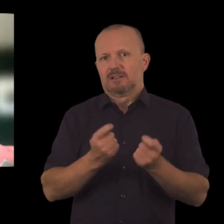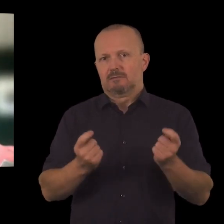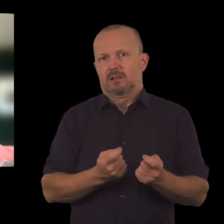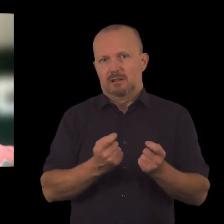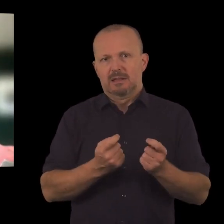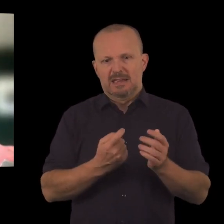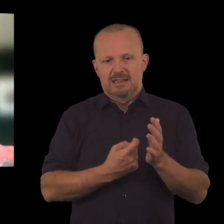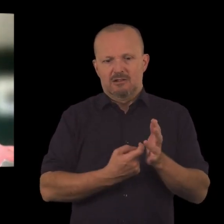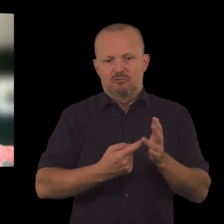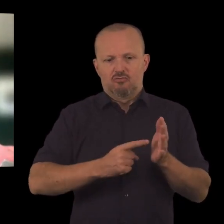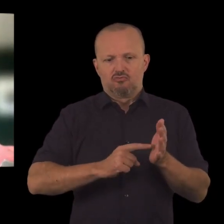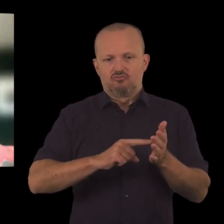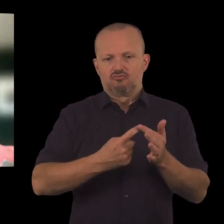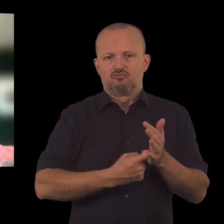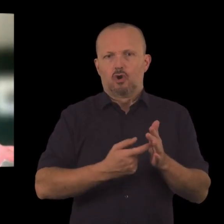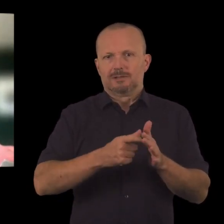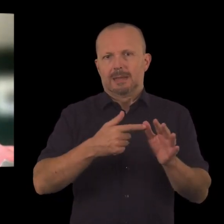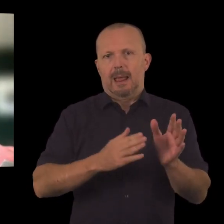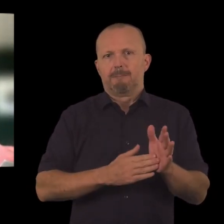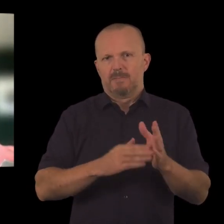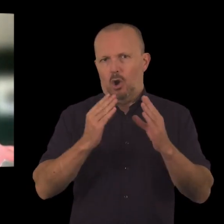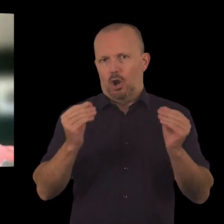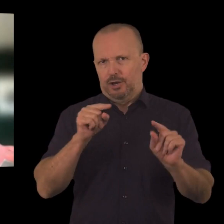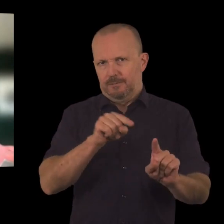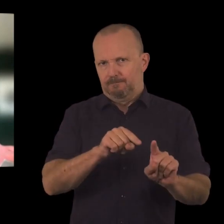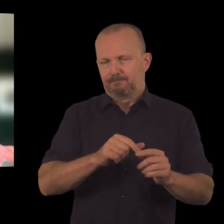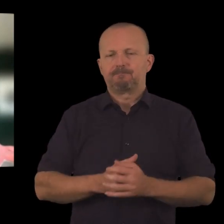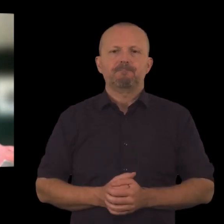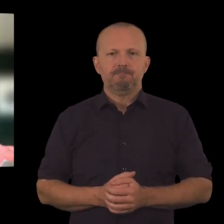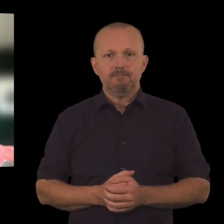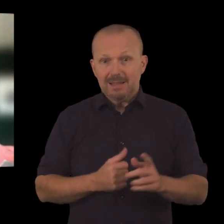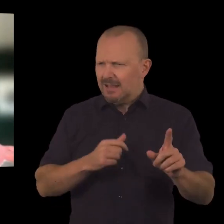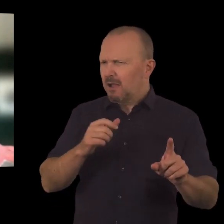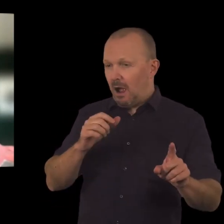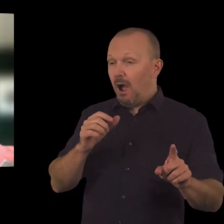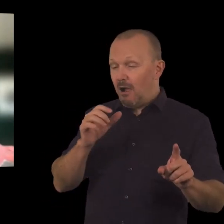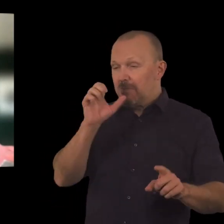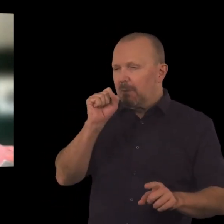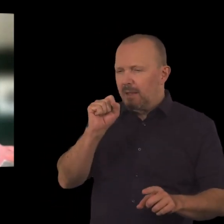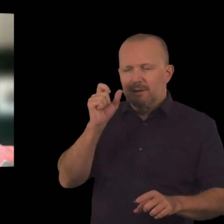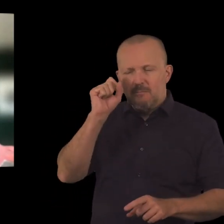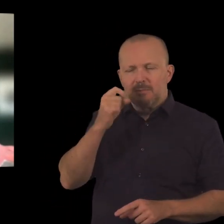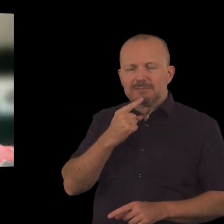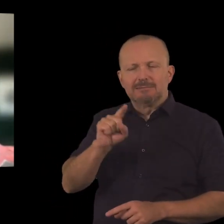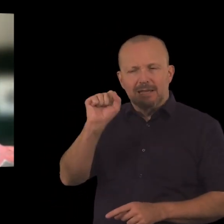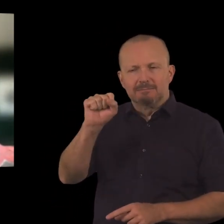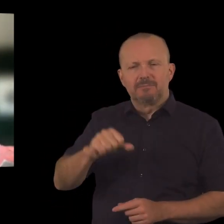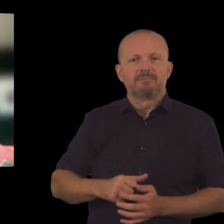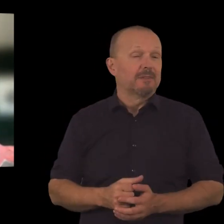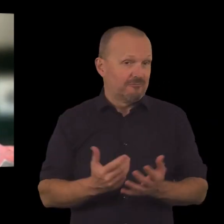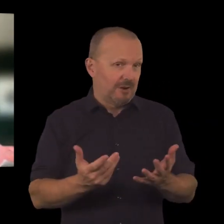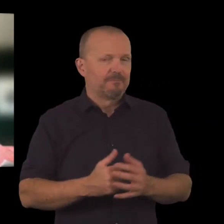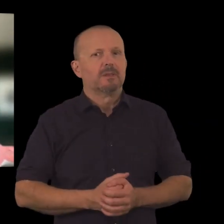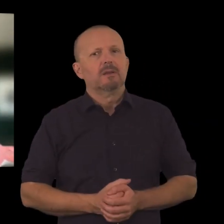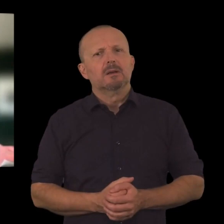yesterday. So Emily, just in case you weren't there, we have been invited to an